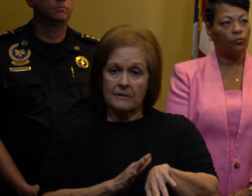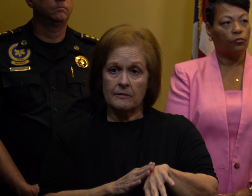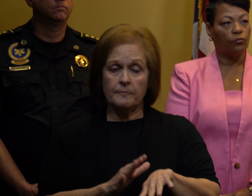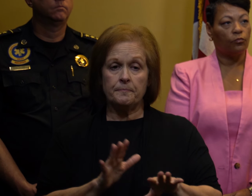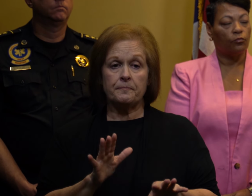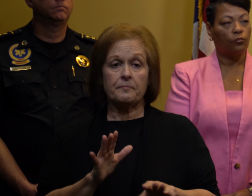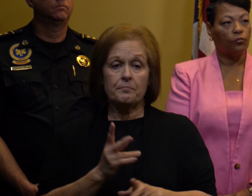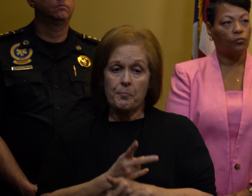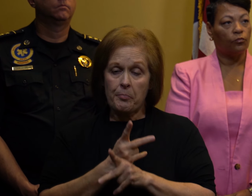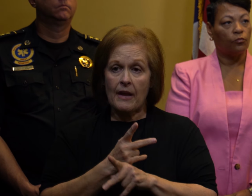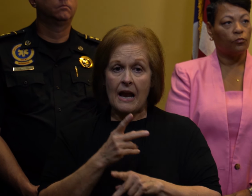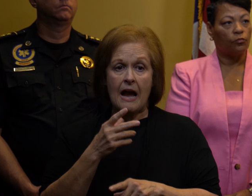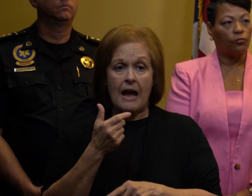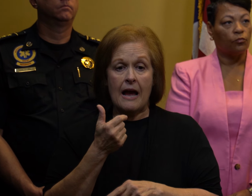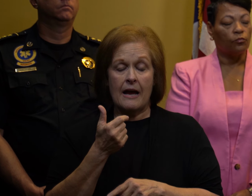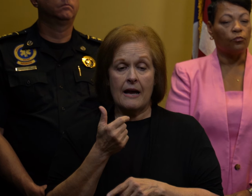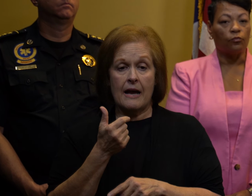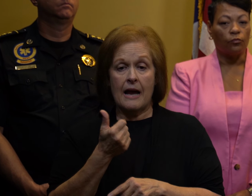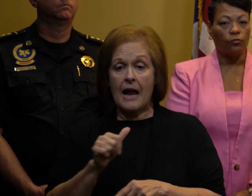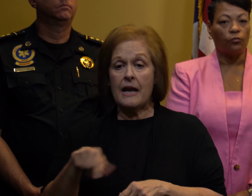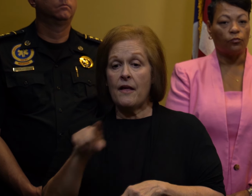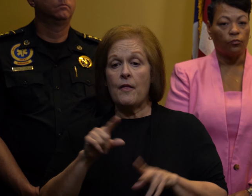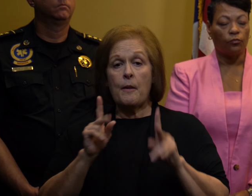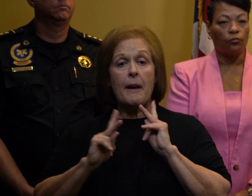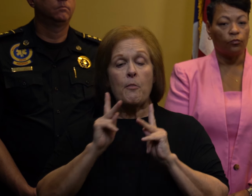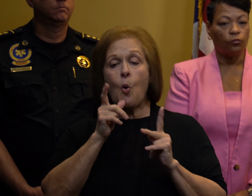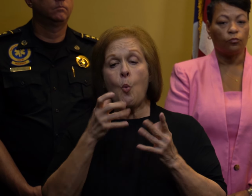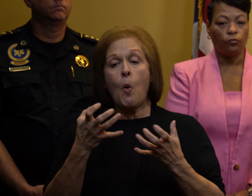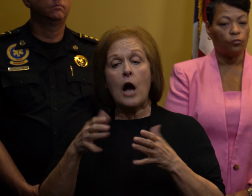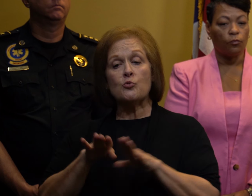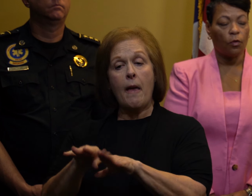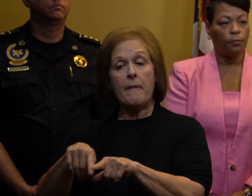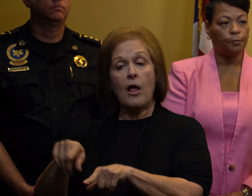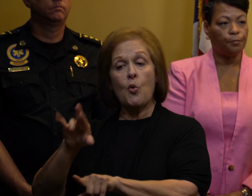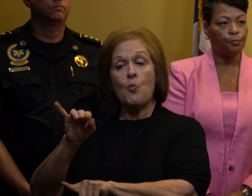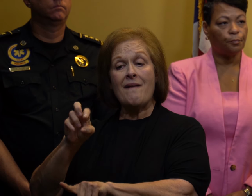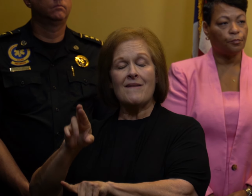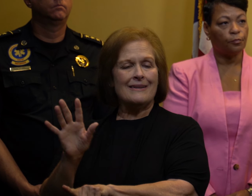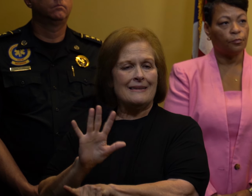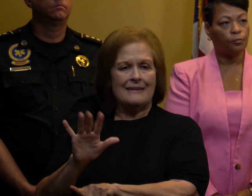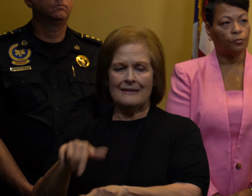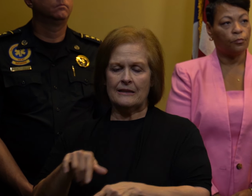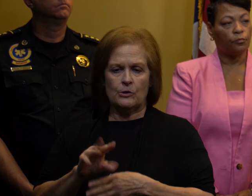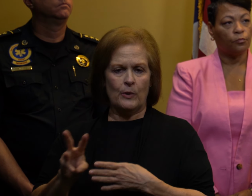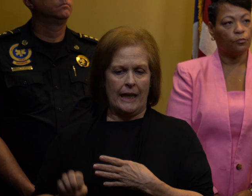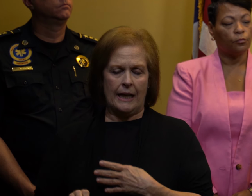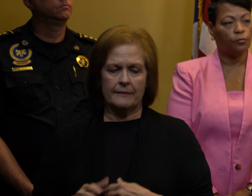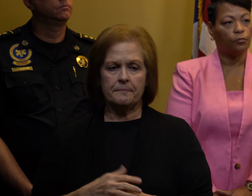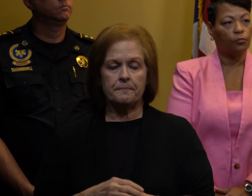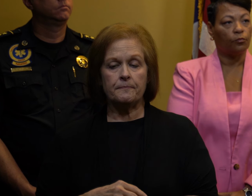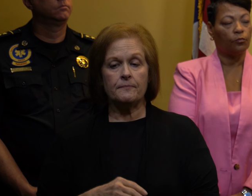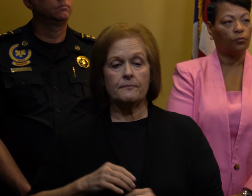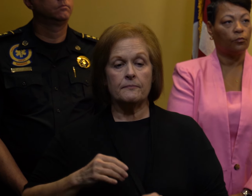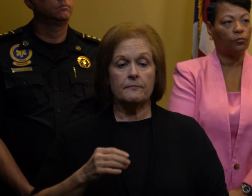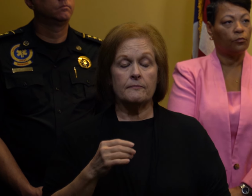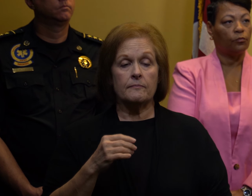particularly any of our young population swimming in the river over the weekend. We are looking